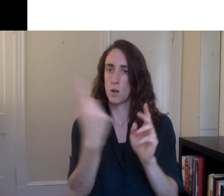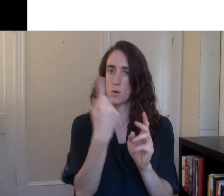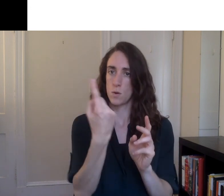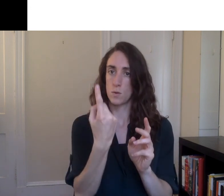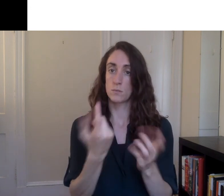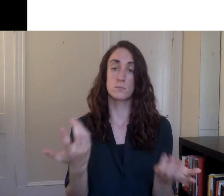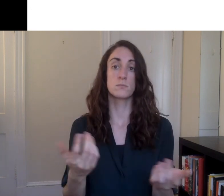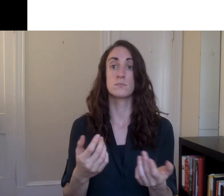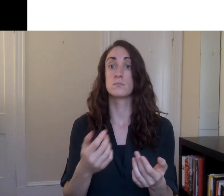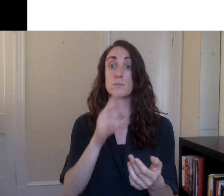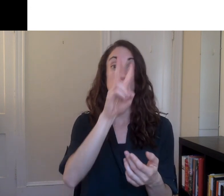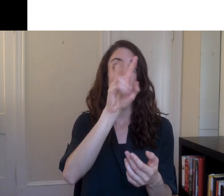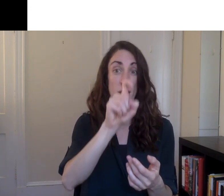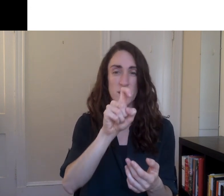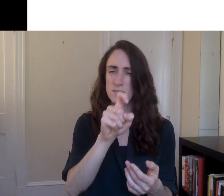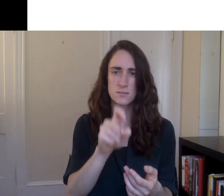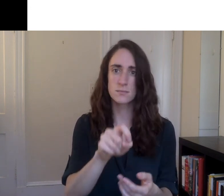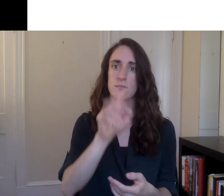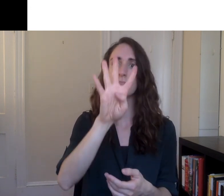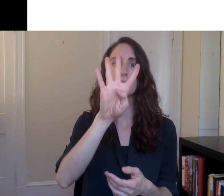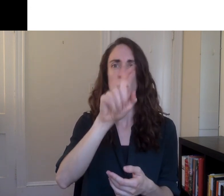alone without a coefficient.